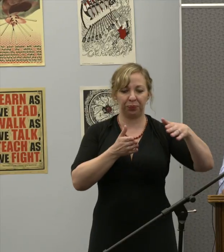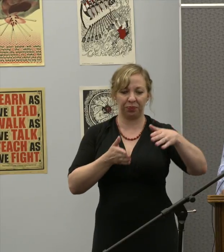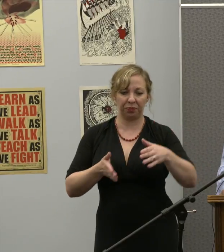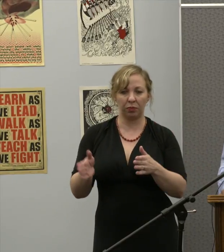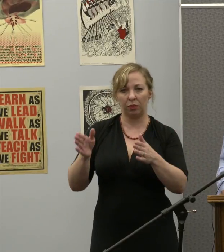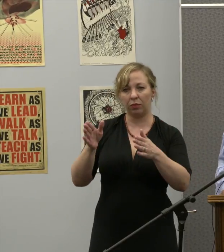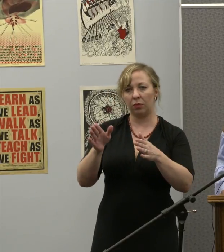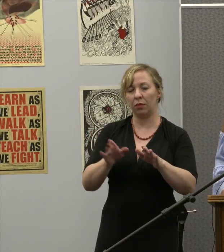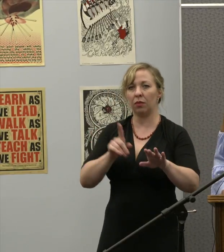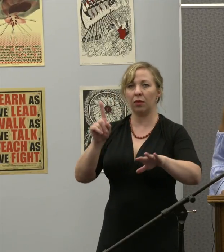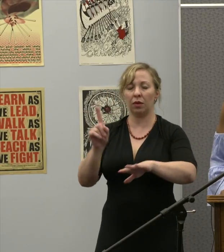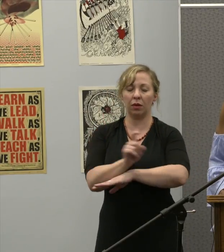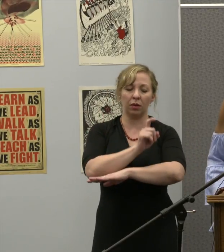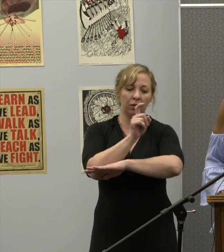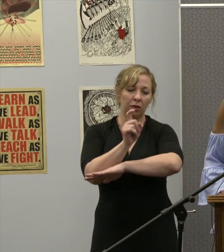water,